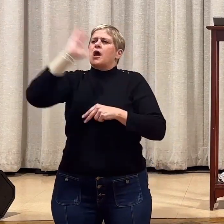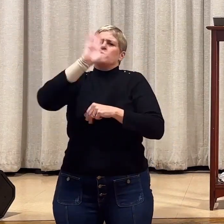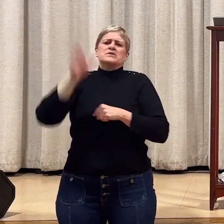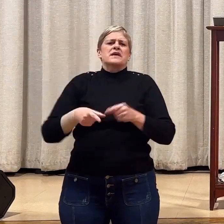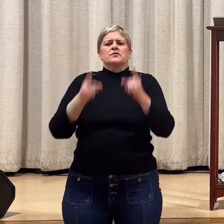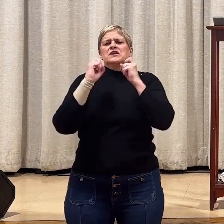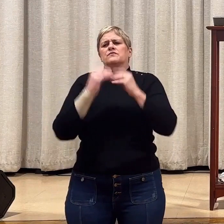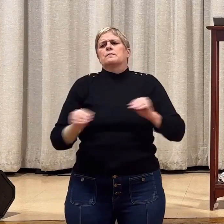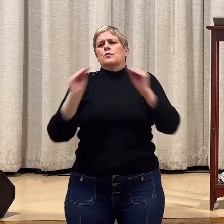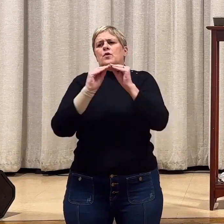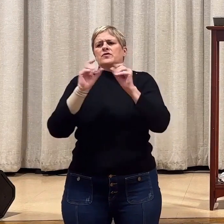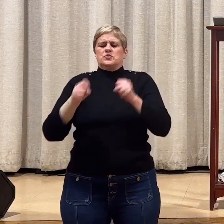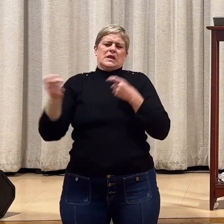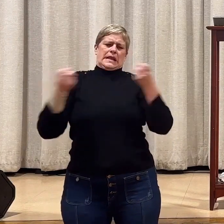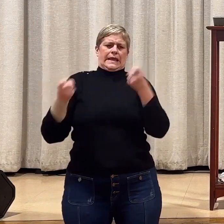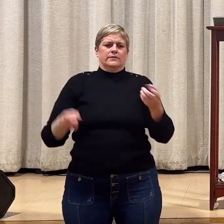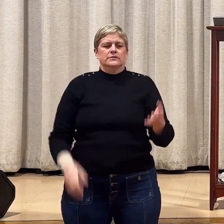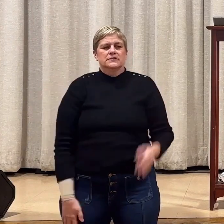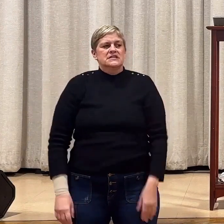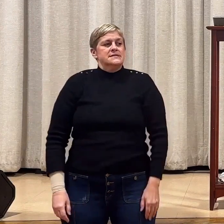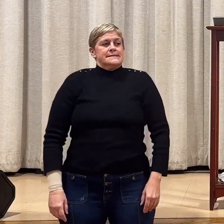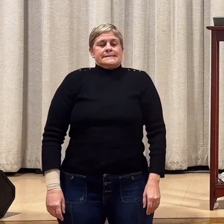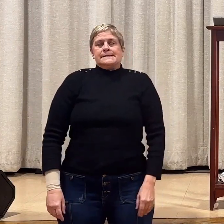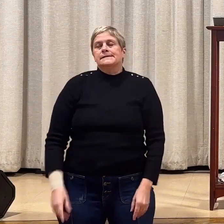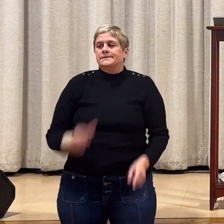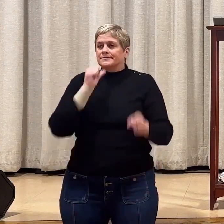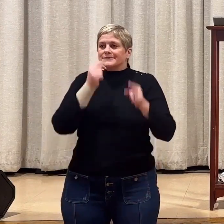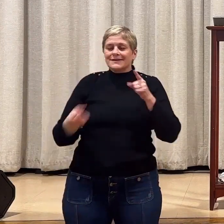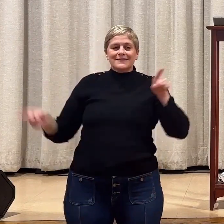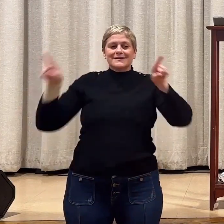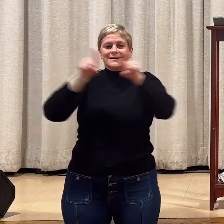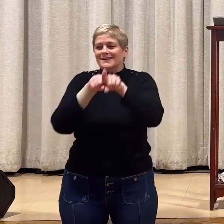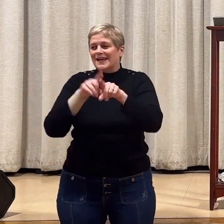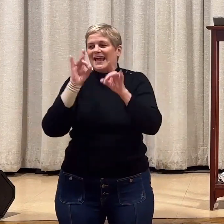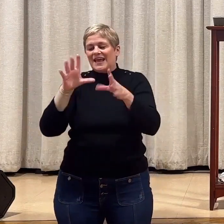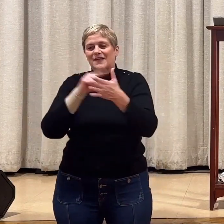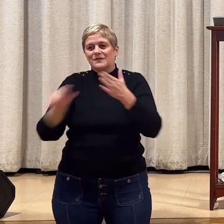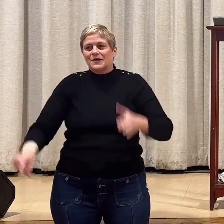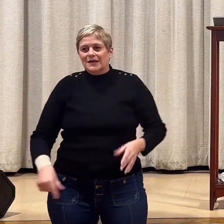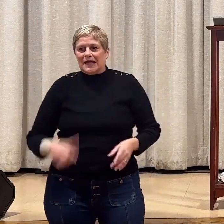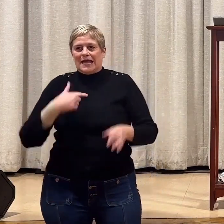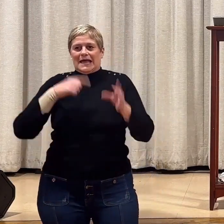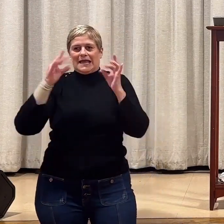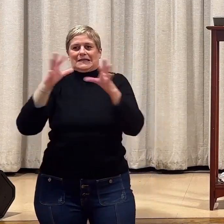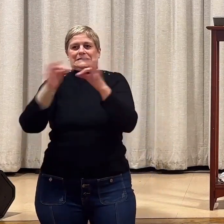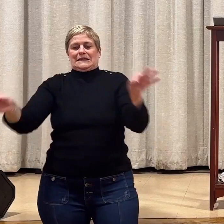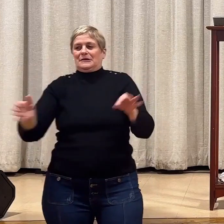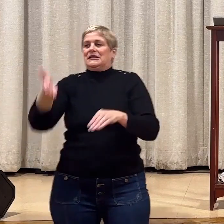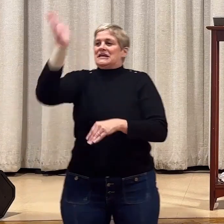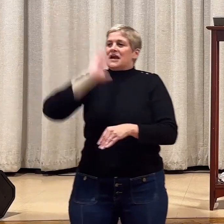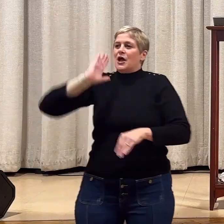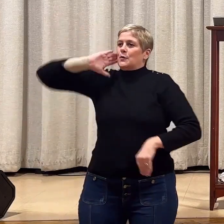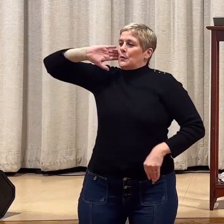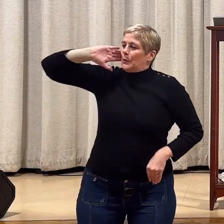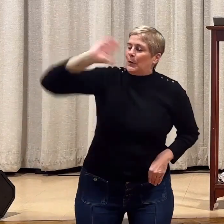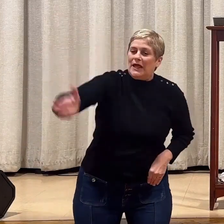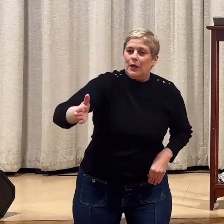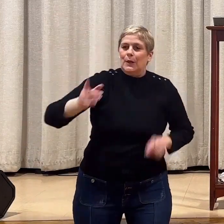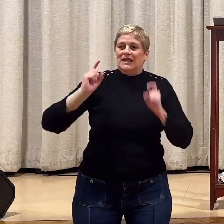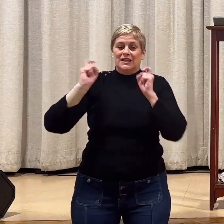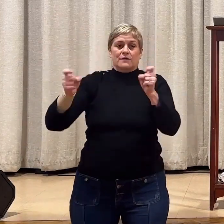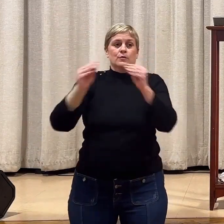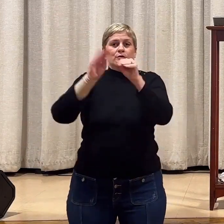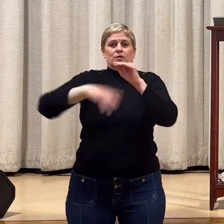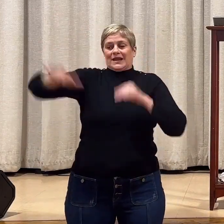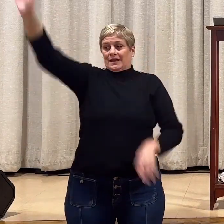of you have heard someone say that before? I do not agree with that statement one bit. God will give you. How many of you have been given more